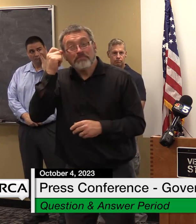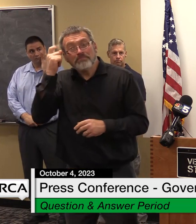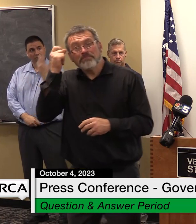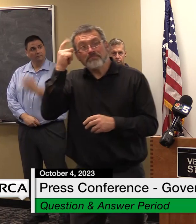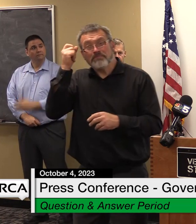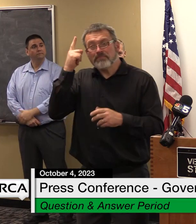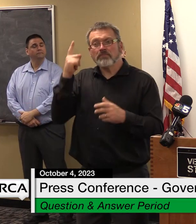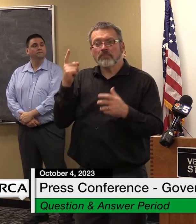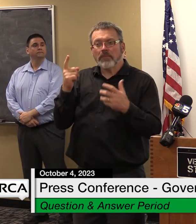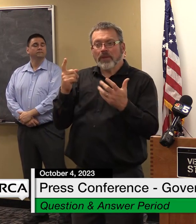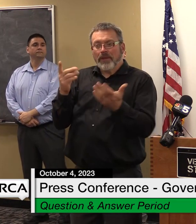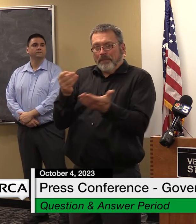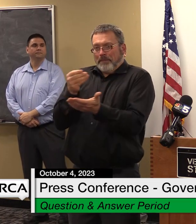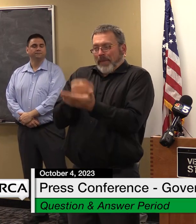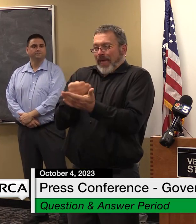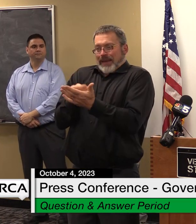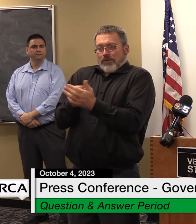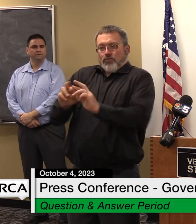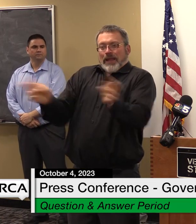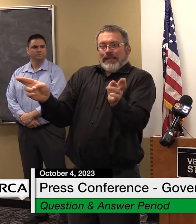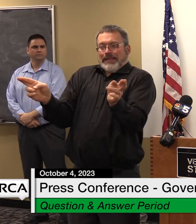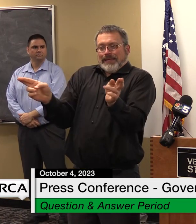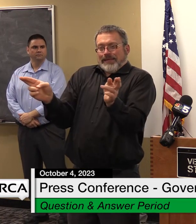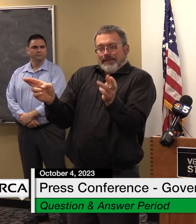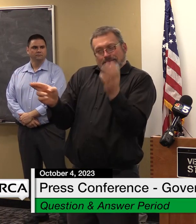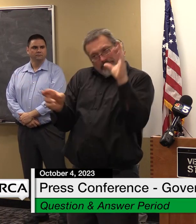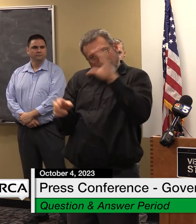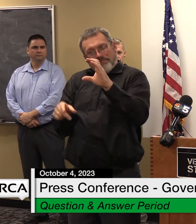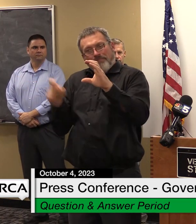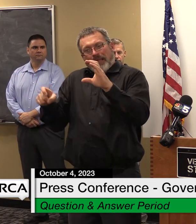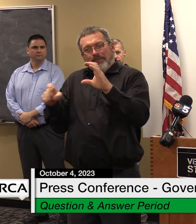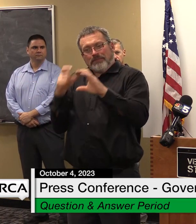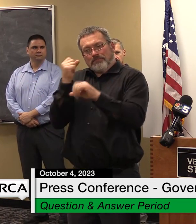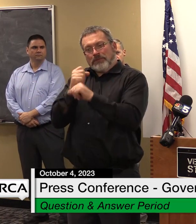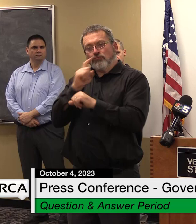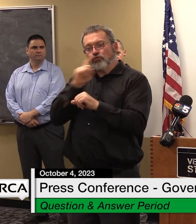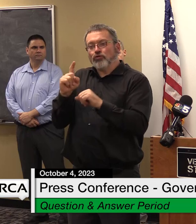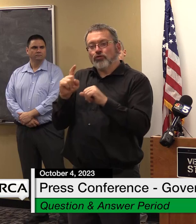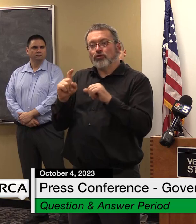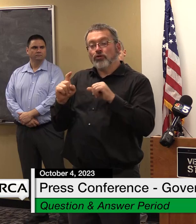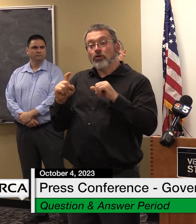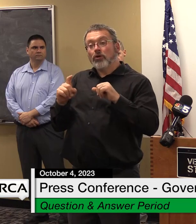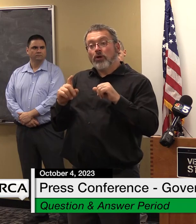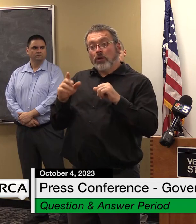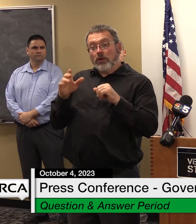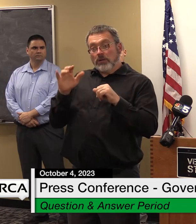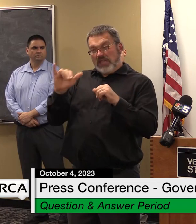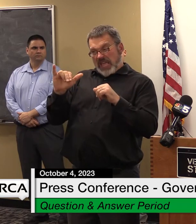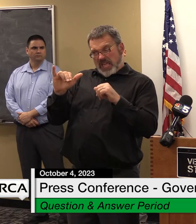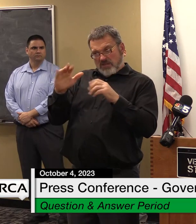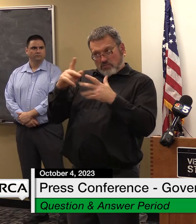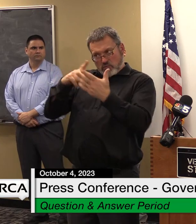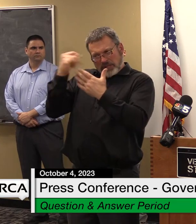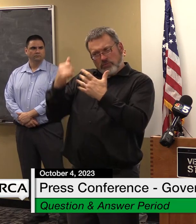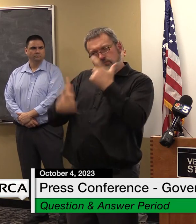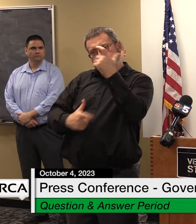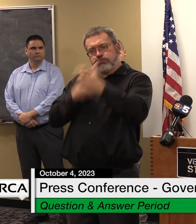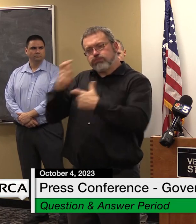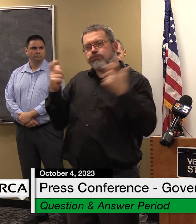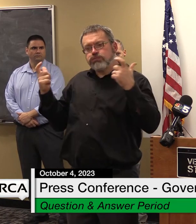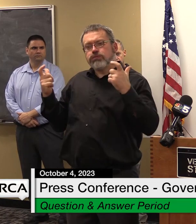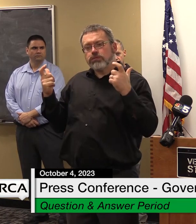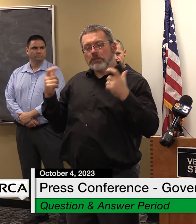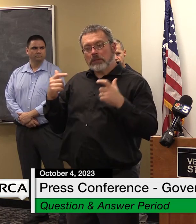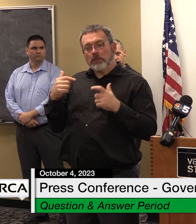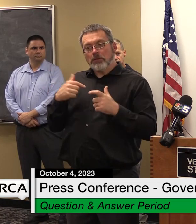some funding to back that up, because I'm not sure that we can do the scale of development that I think is